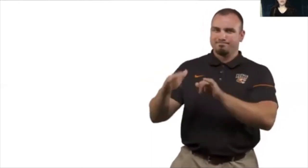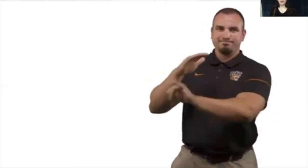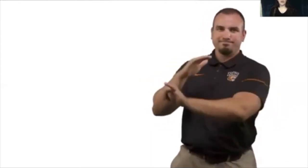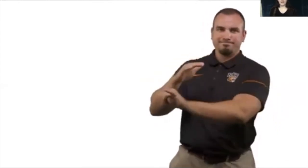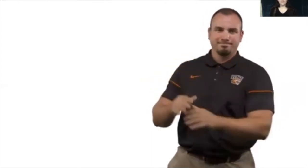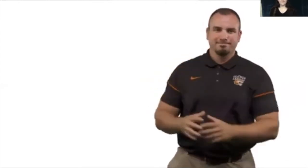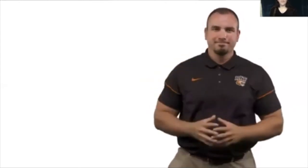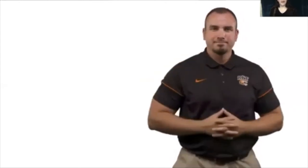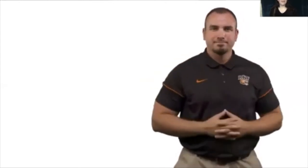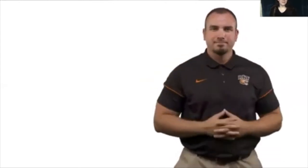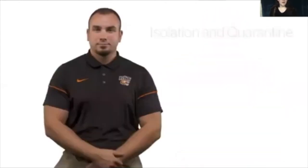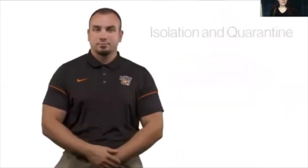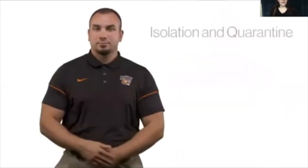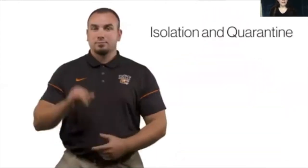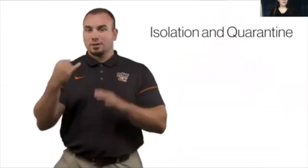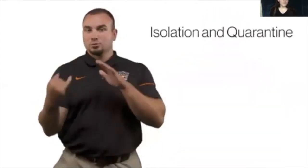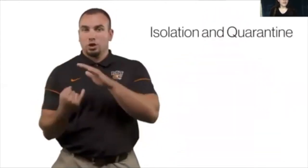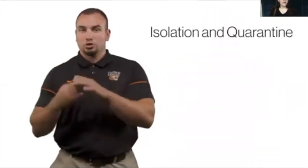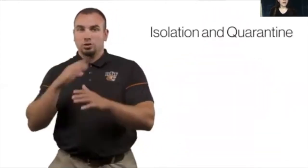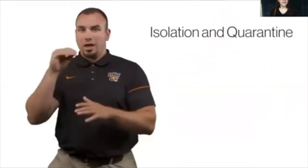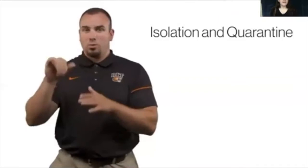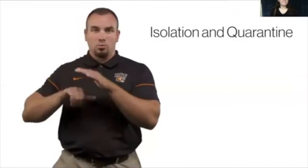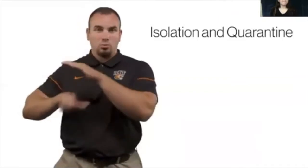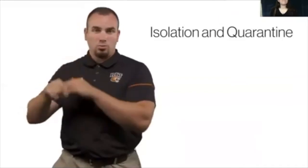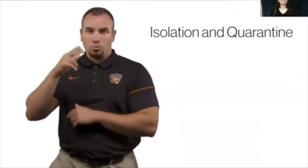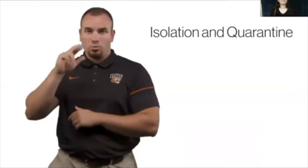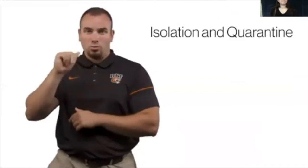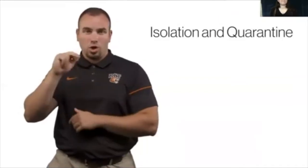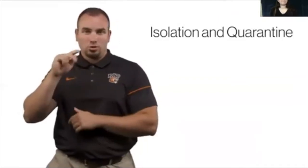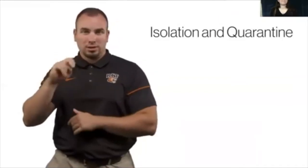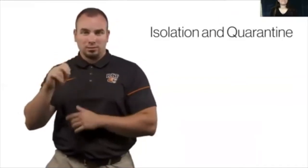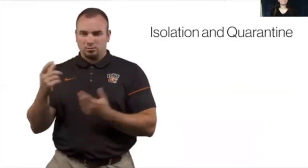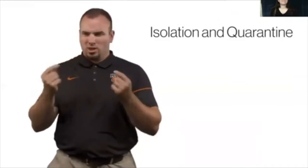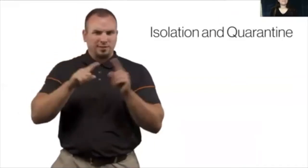that they're okay, and let them know if they need to quarantine or isolate.